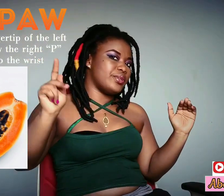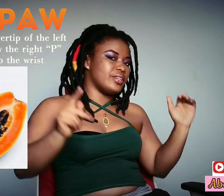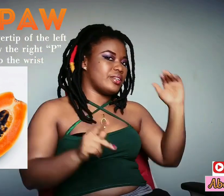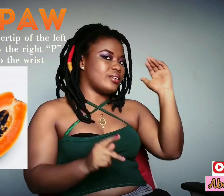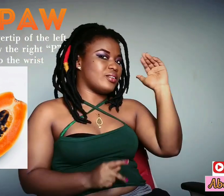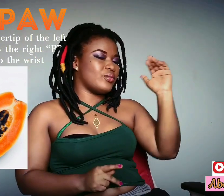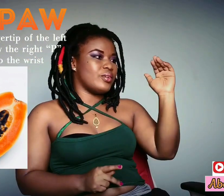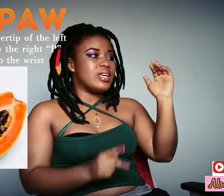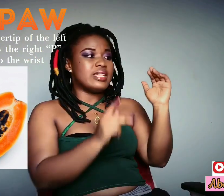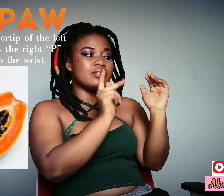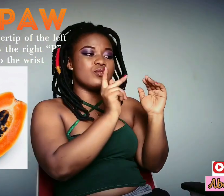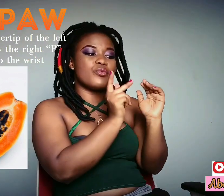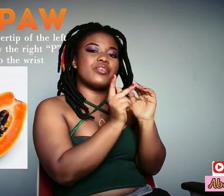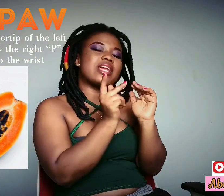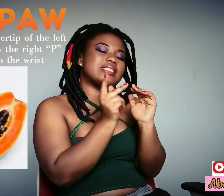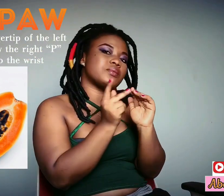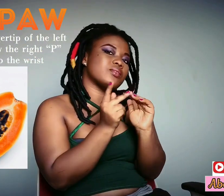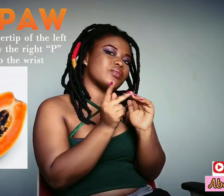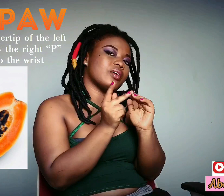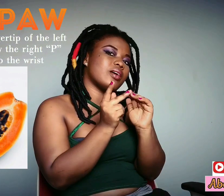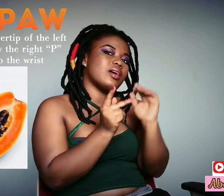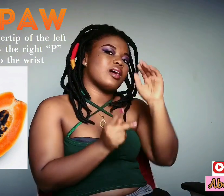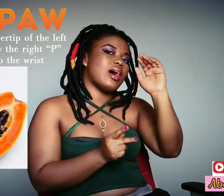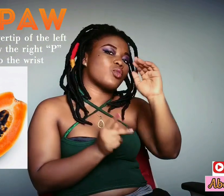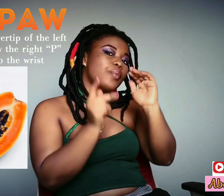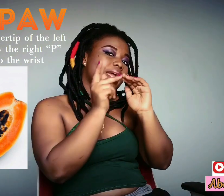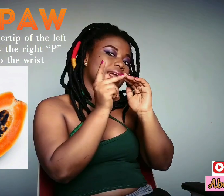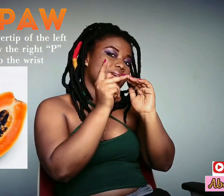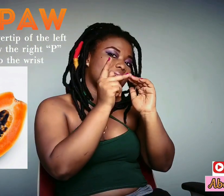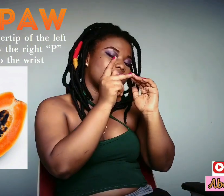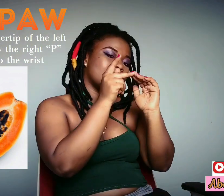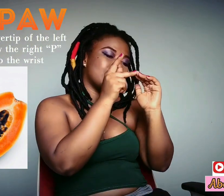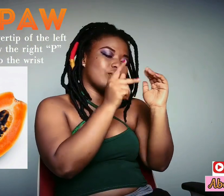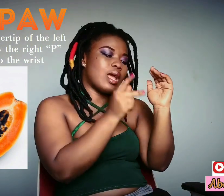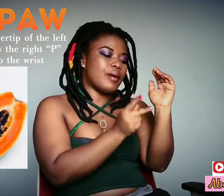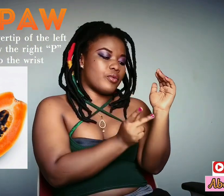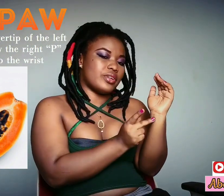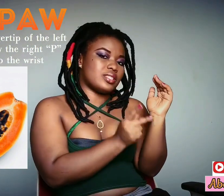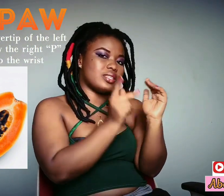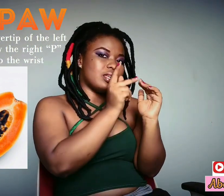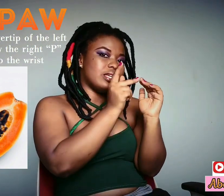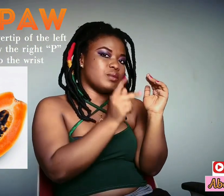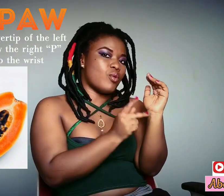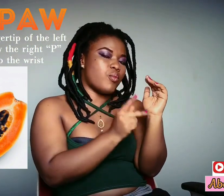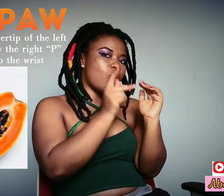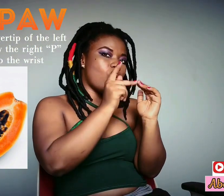where p into fingertips no are no pay yeah no they are about or wrist into